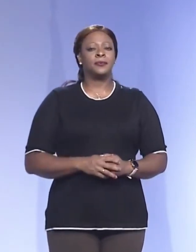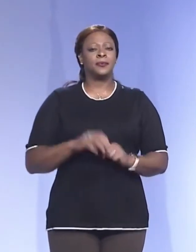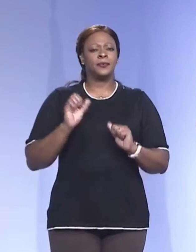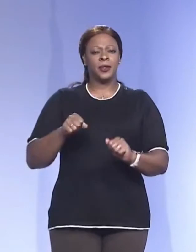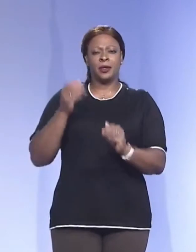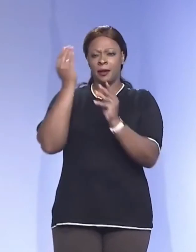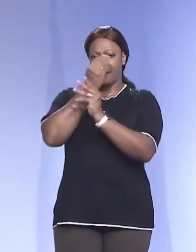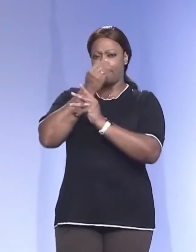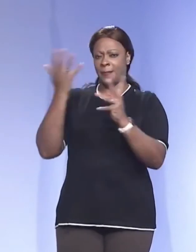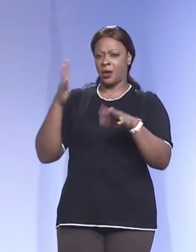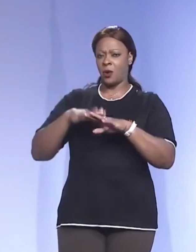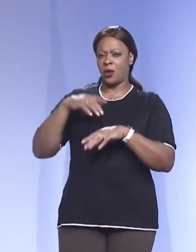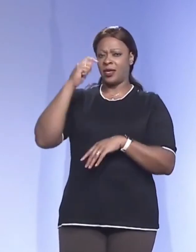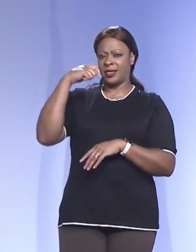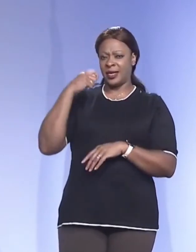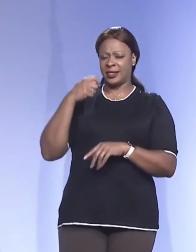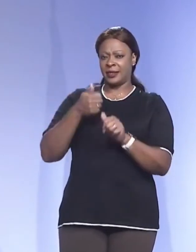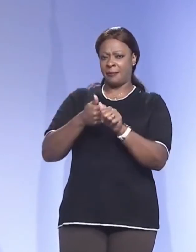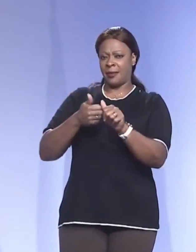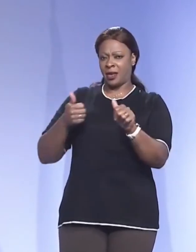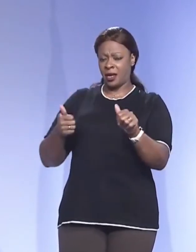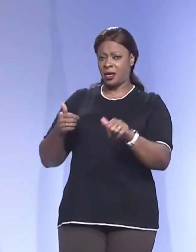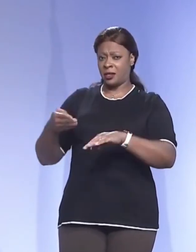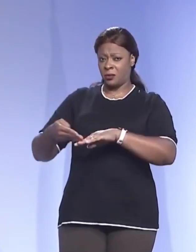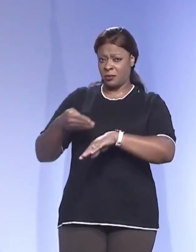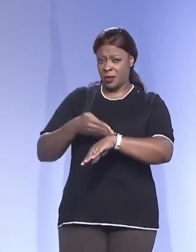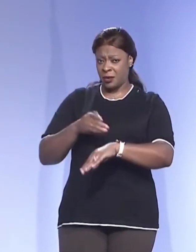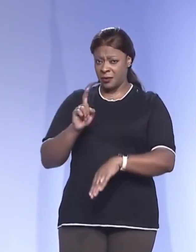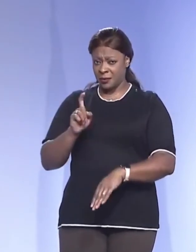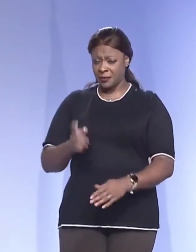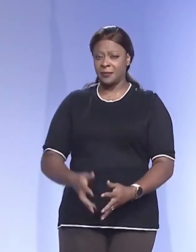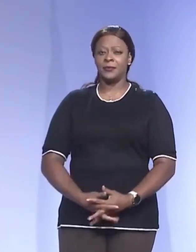update on the testing backlog? Is it getting any better?